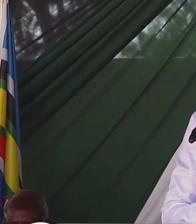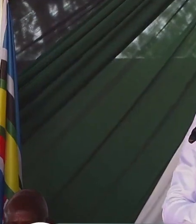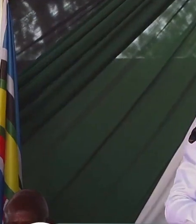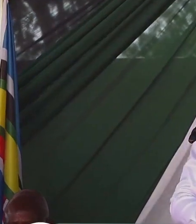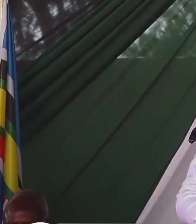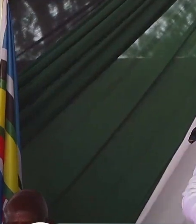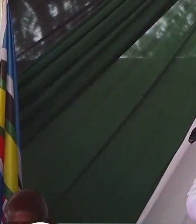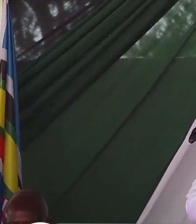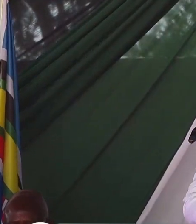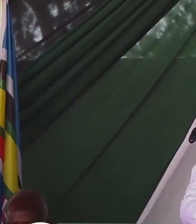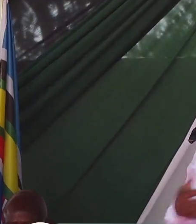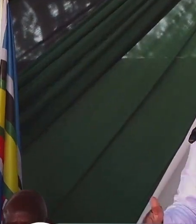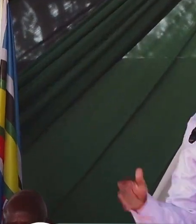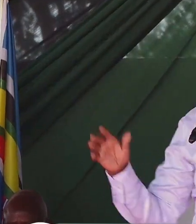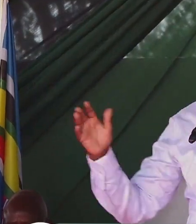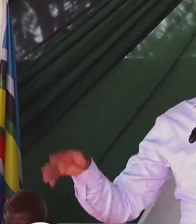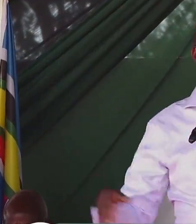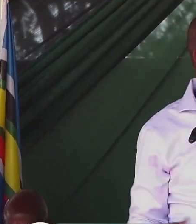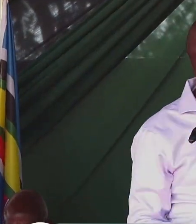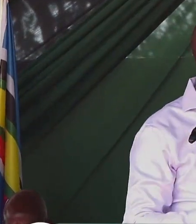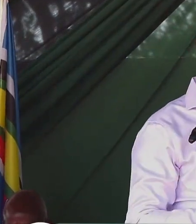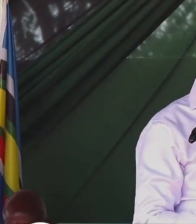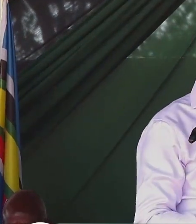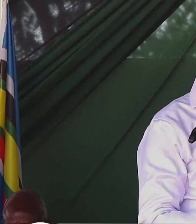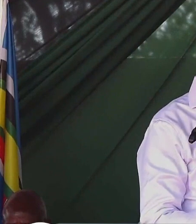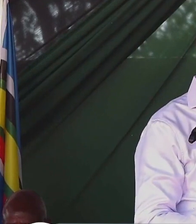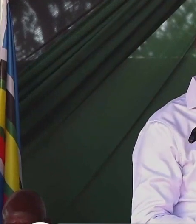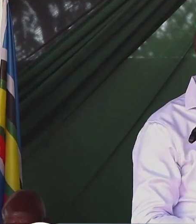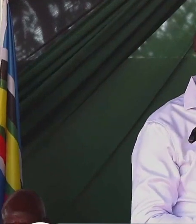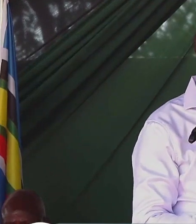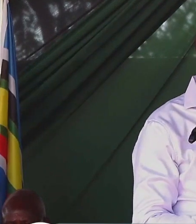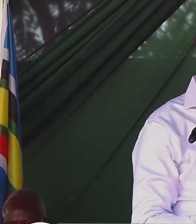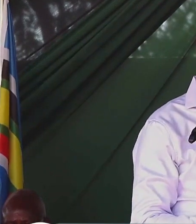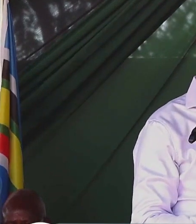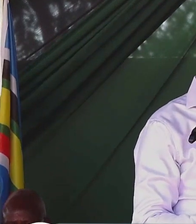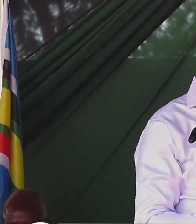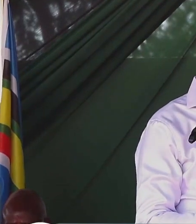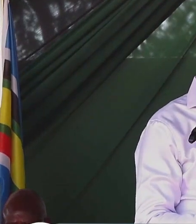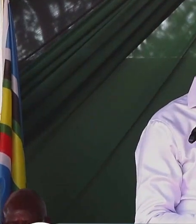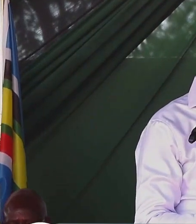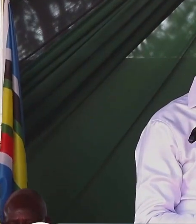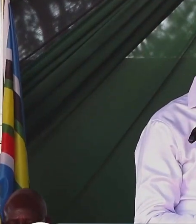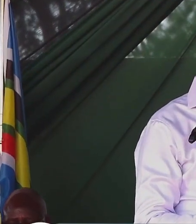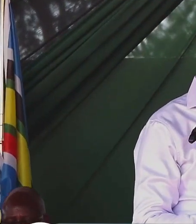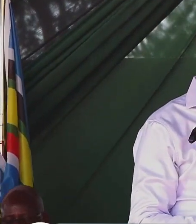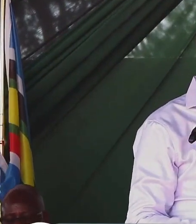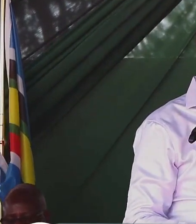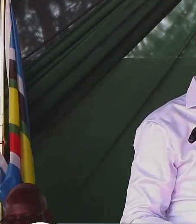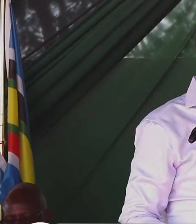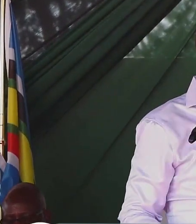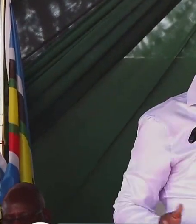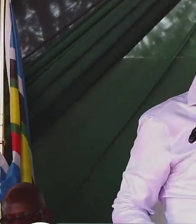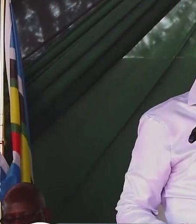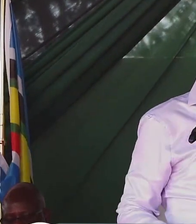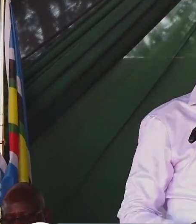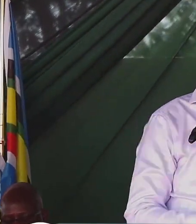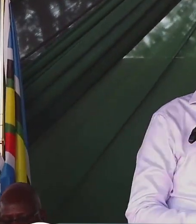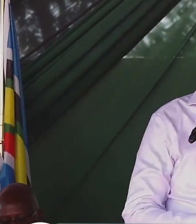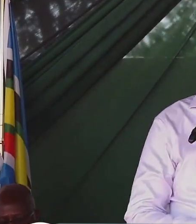reserve kwa mama. Akule mimi zina ng'ombe, niko na